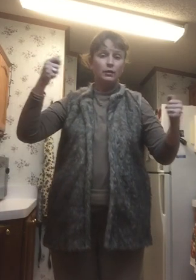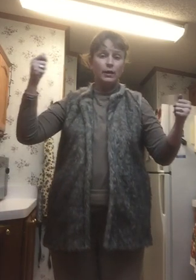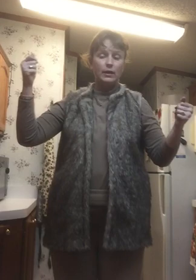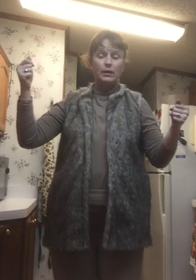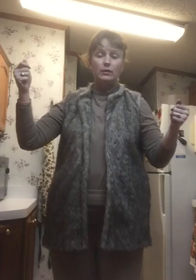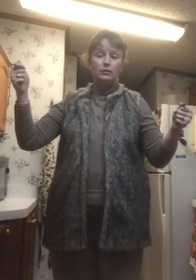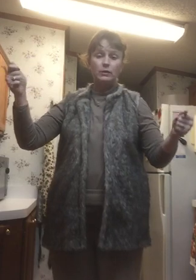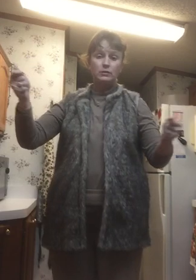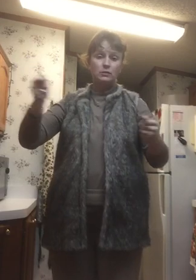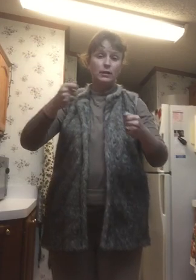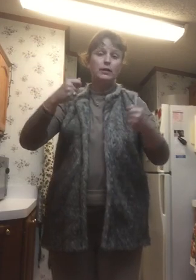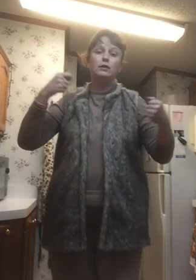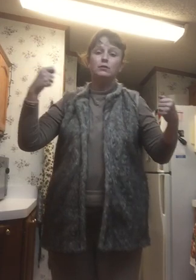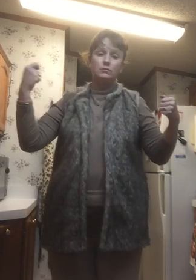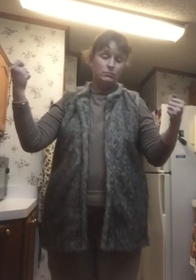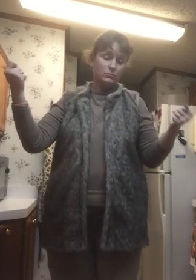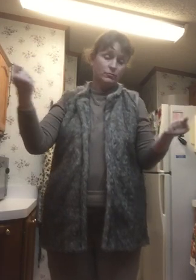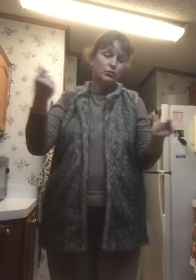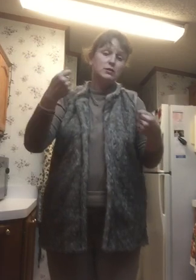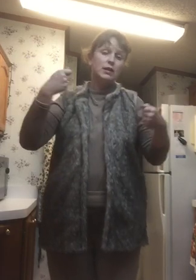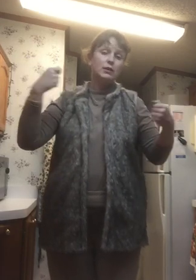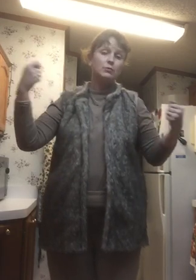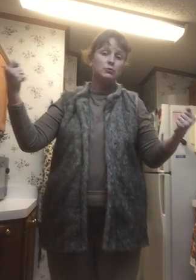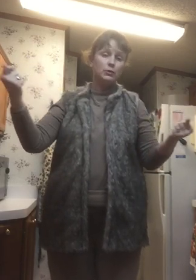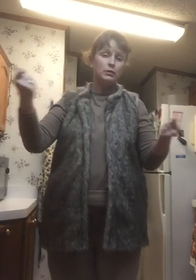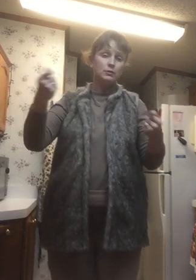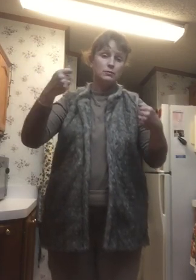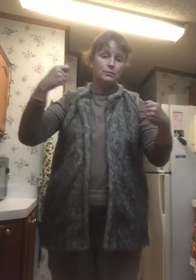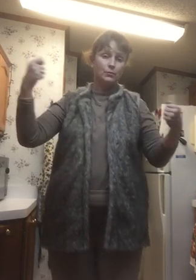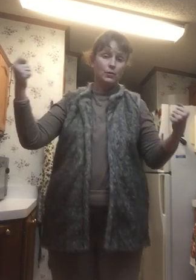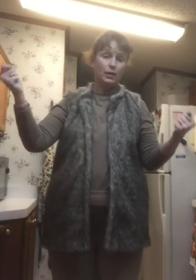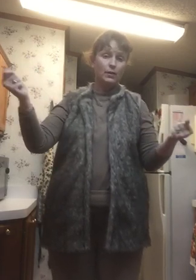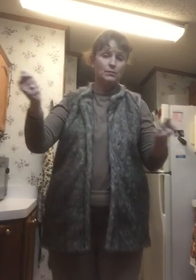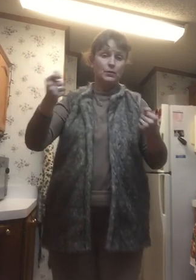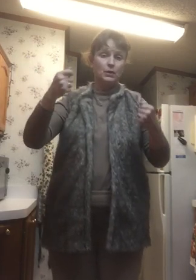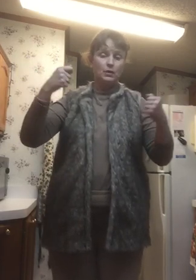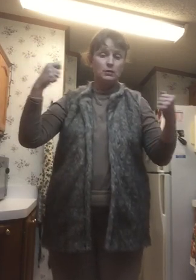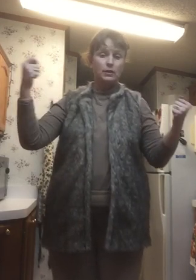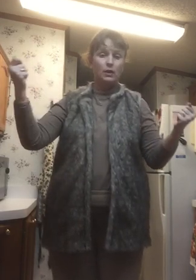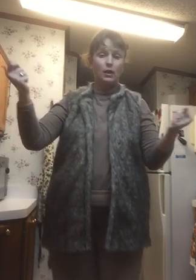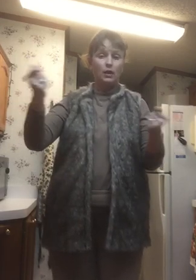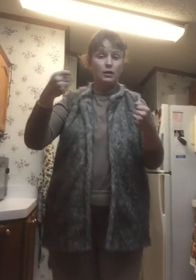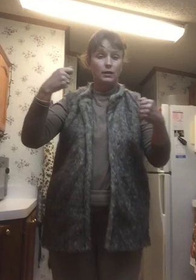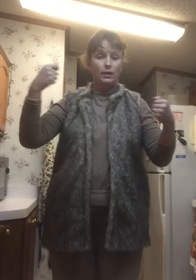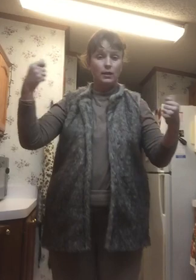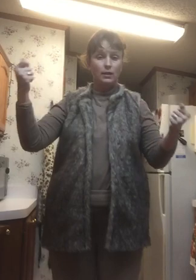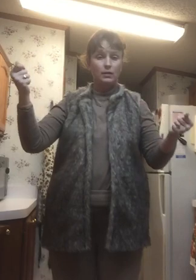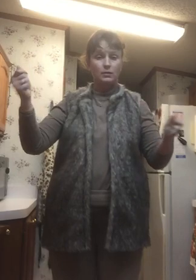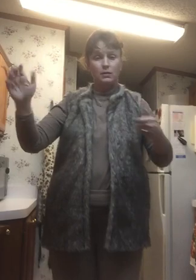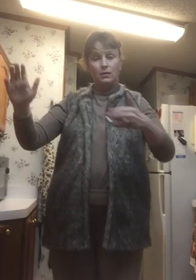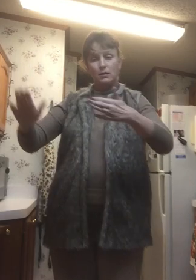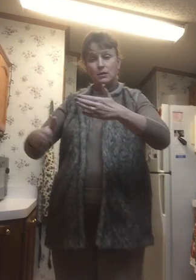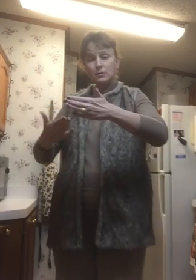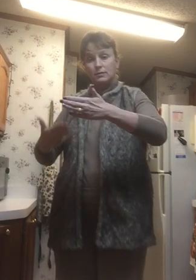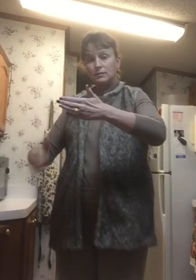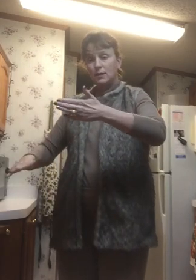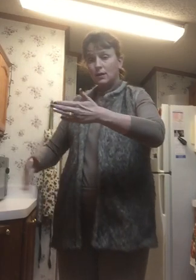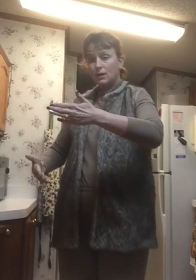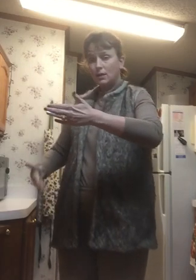Alle, and it's like for the sign rejoice. Okay? sing alle,